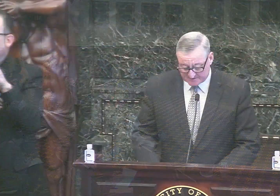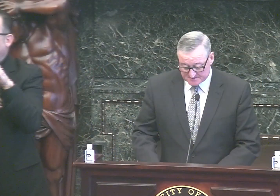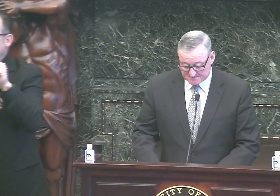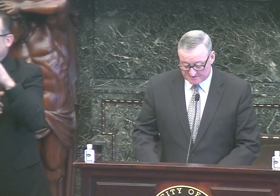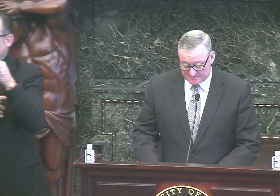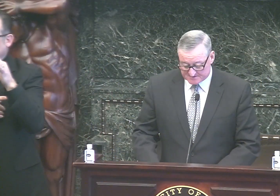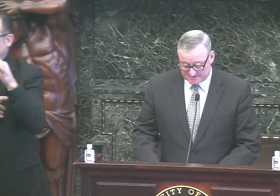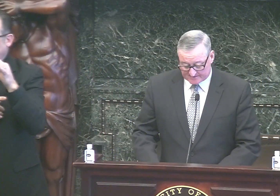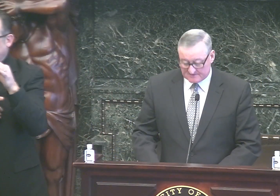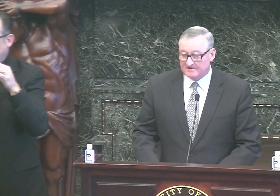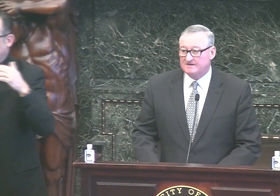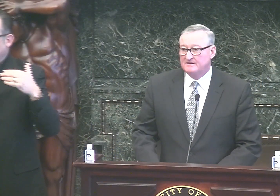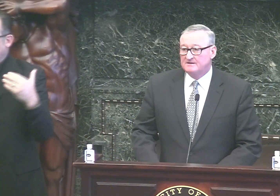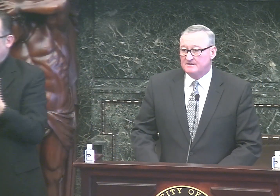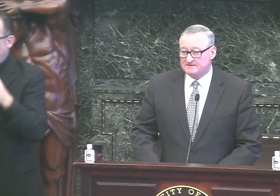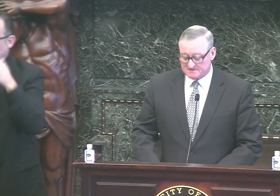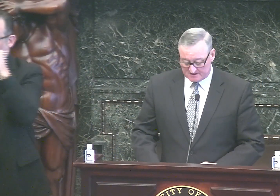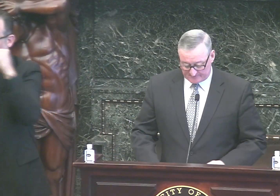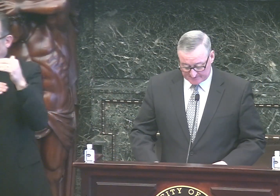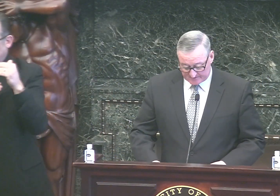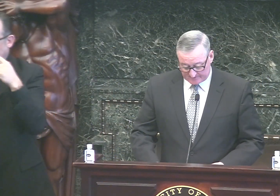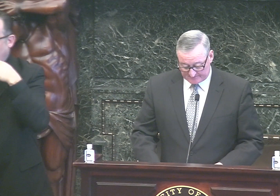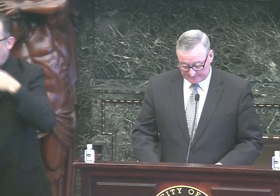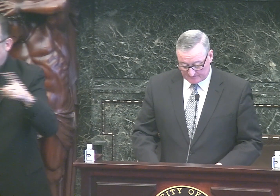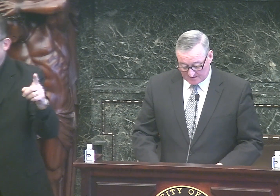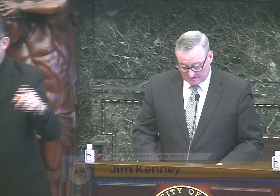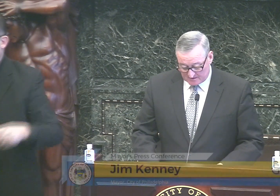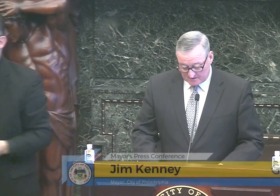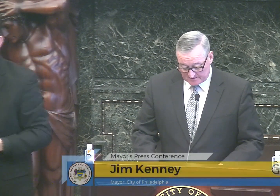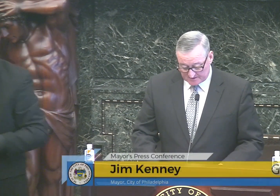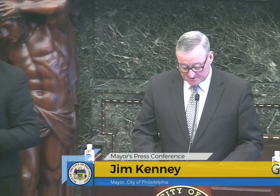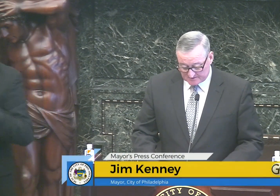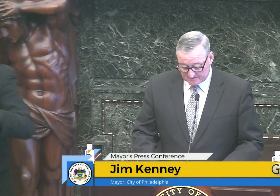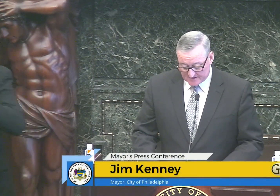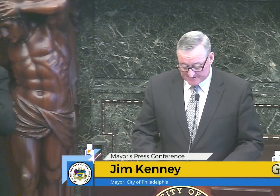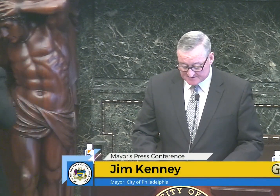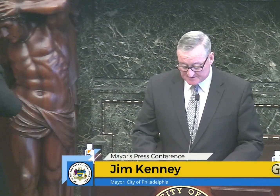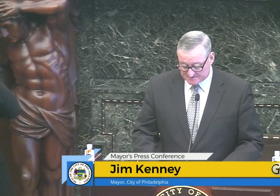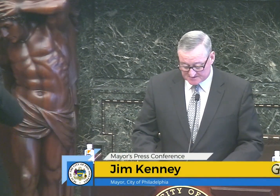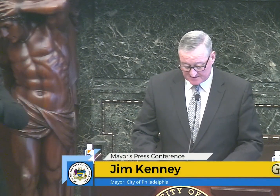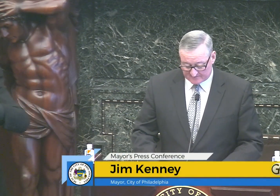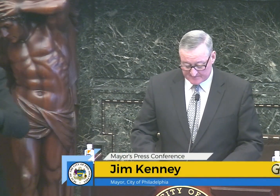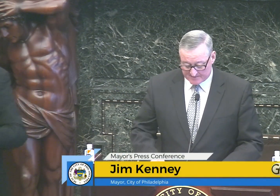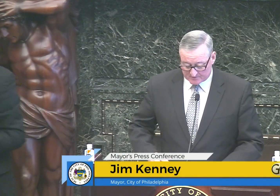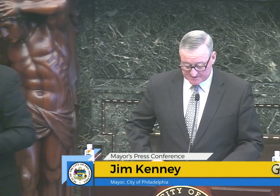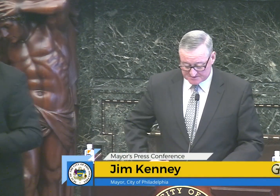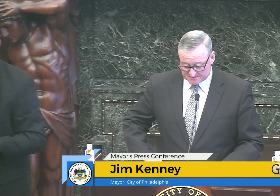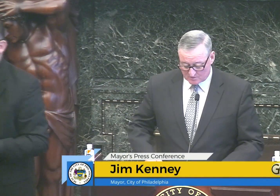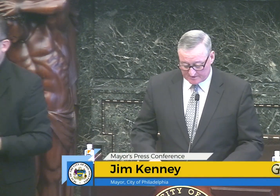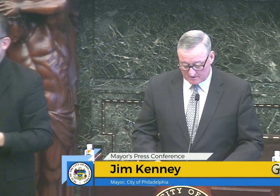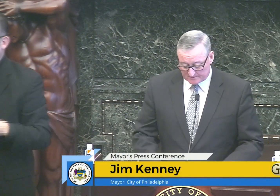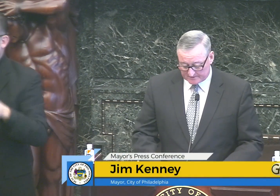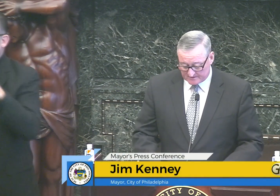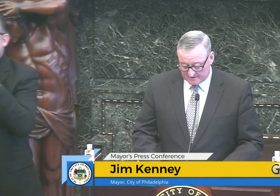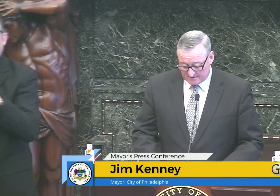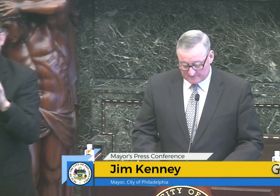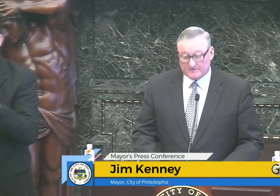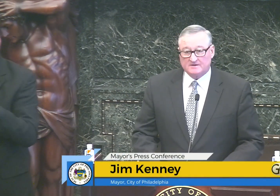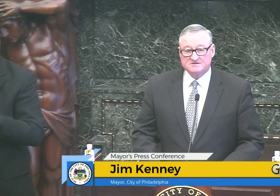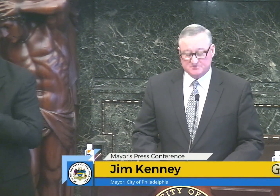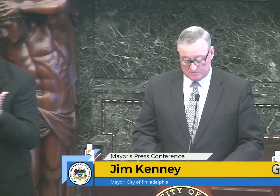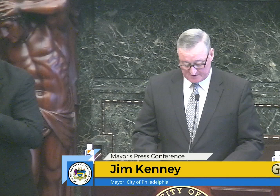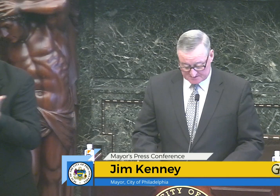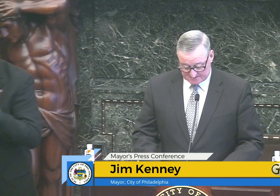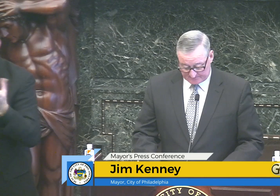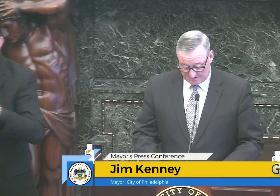new restrictions on business activity in the city of Philadelphia. In addition, non-essential city government operations will be halted for